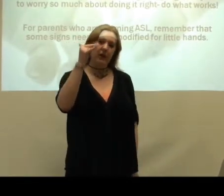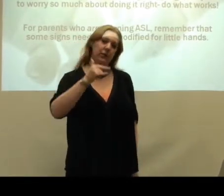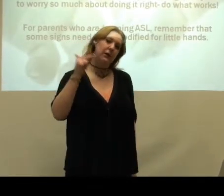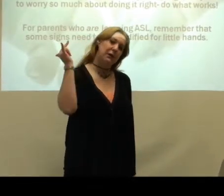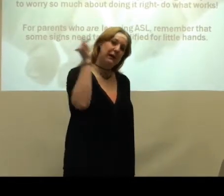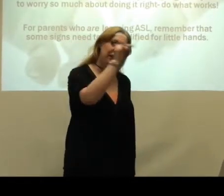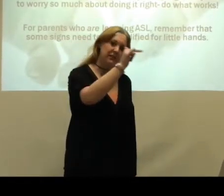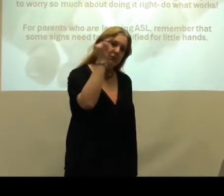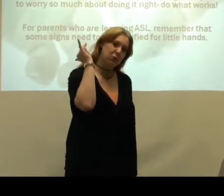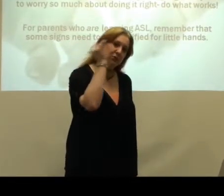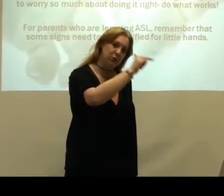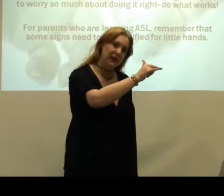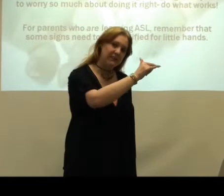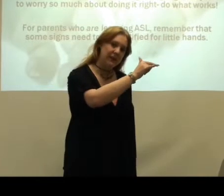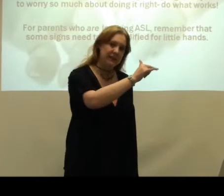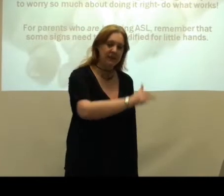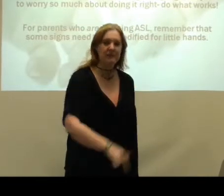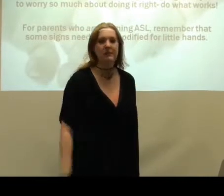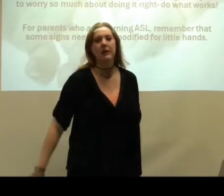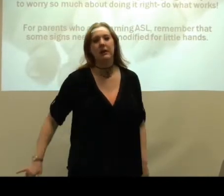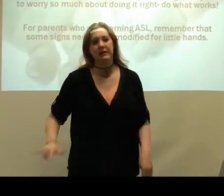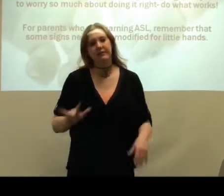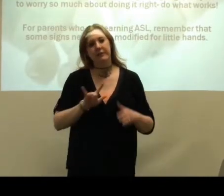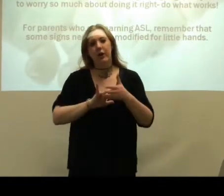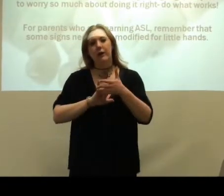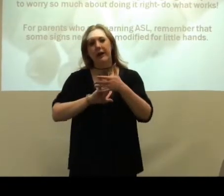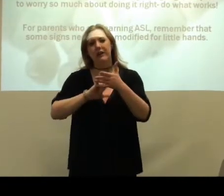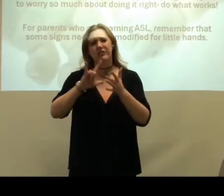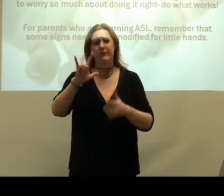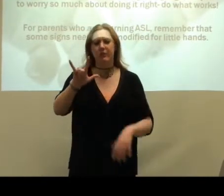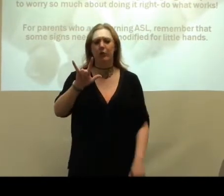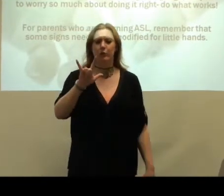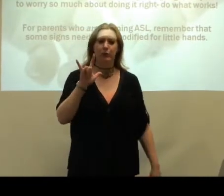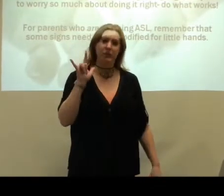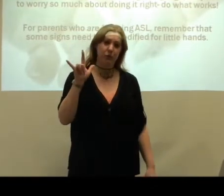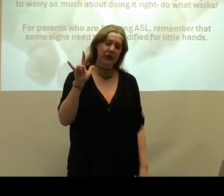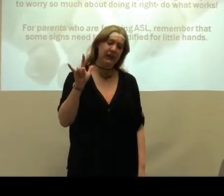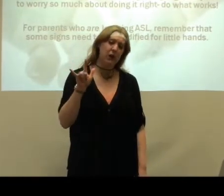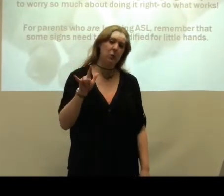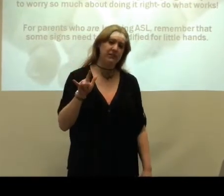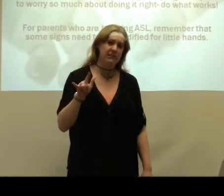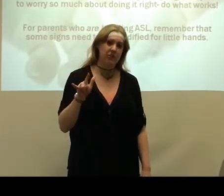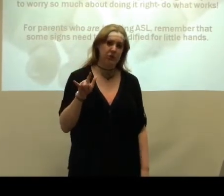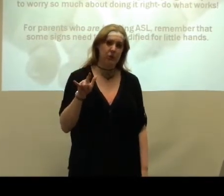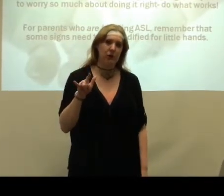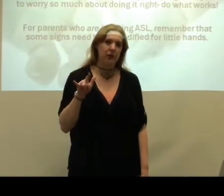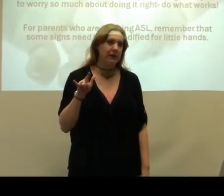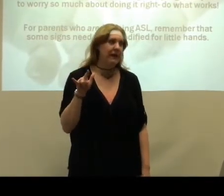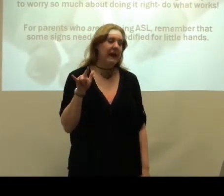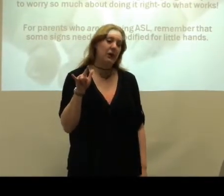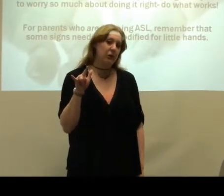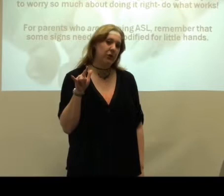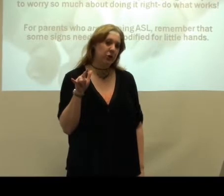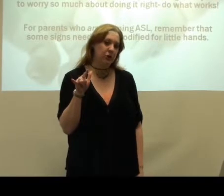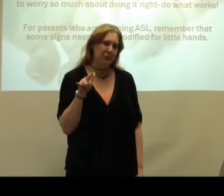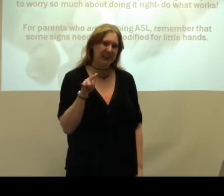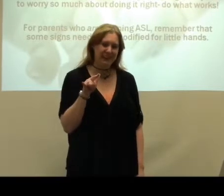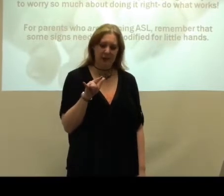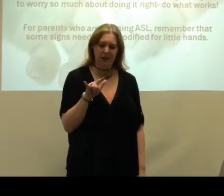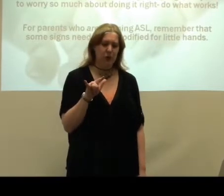little bit and it moves twice like this. This is a hard handshake for really young ones to do. They can when they're older, but little ones,